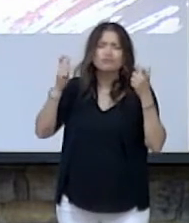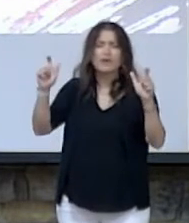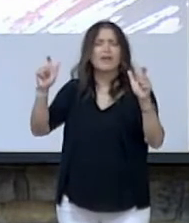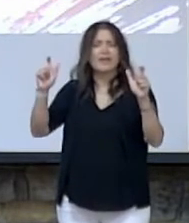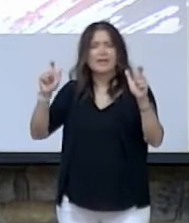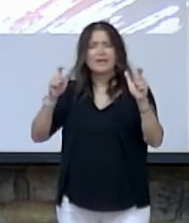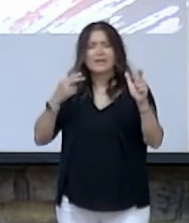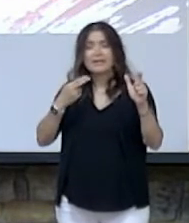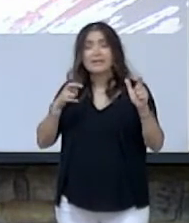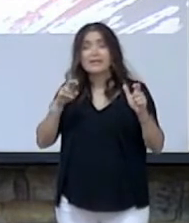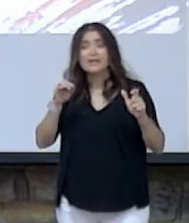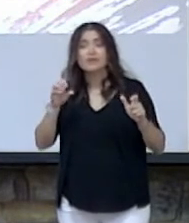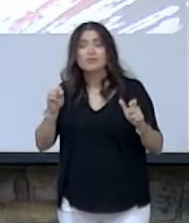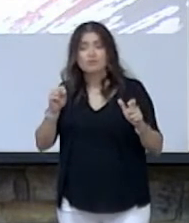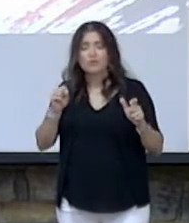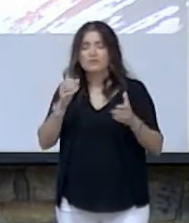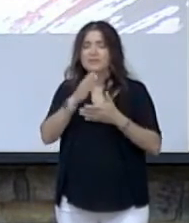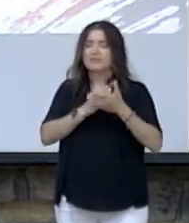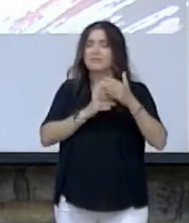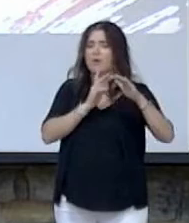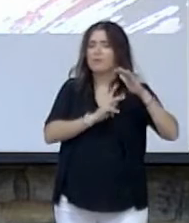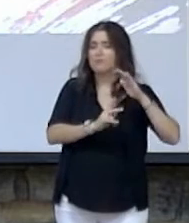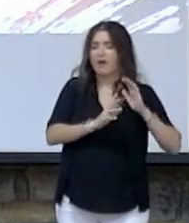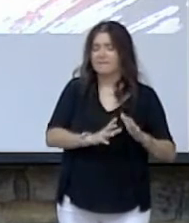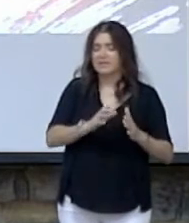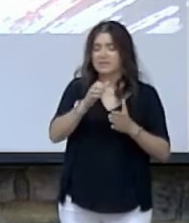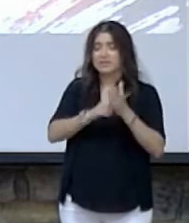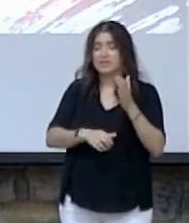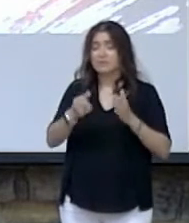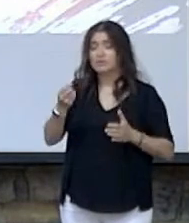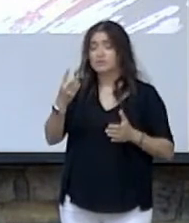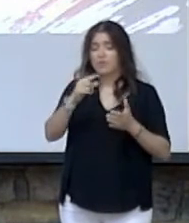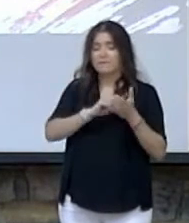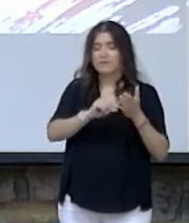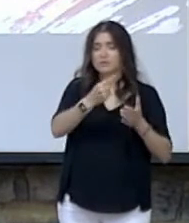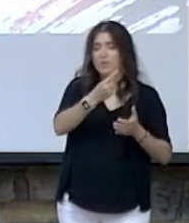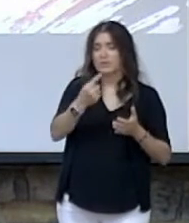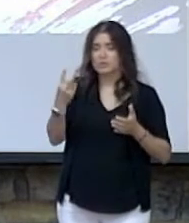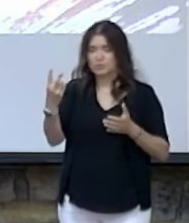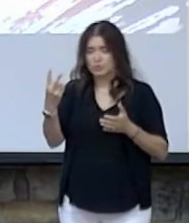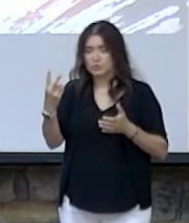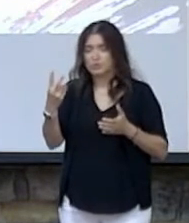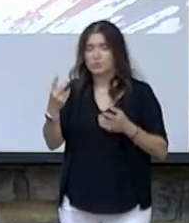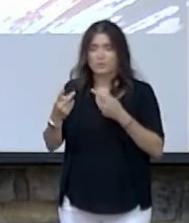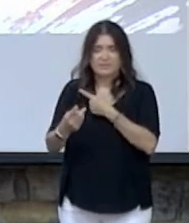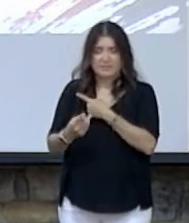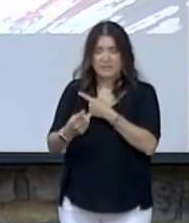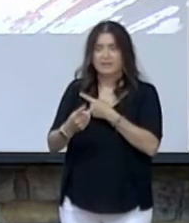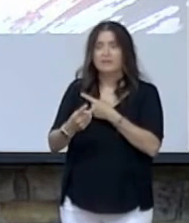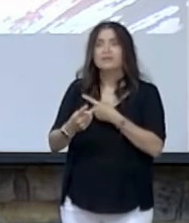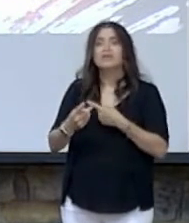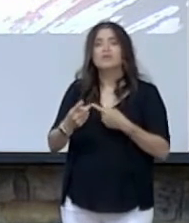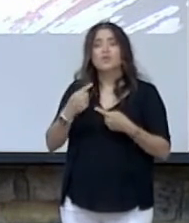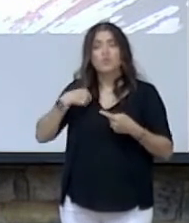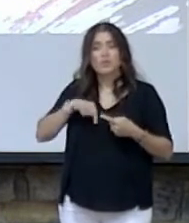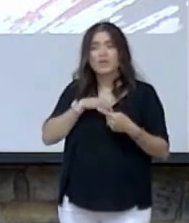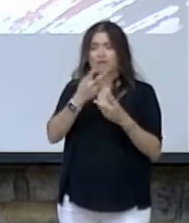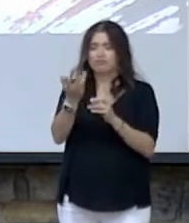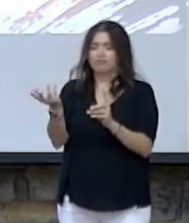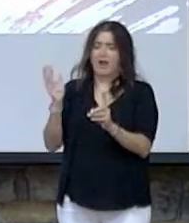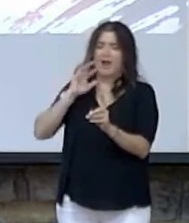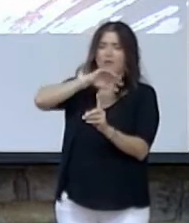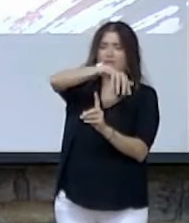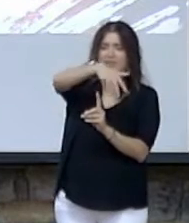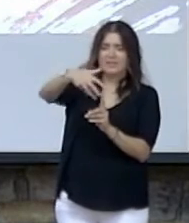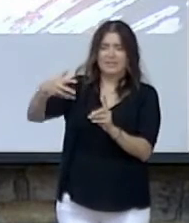whom alluded to there are the prophets. And in chapter 12, verses 1 and 2, we read these words: therefore, since we are surrounded by